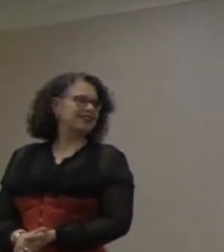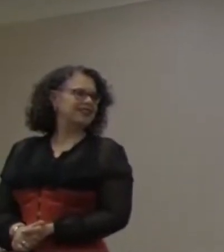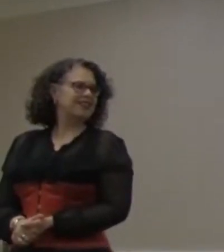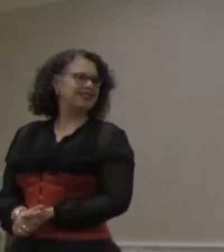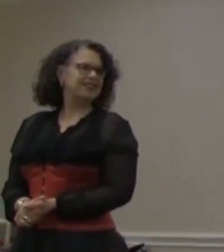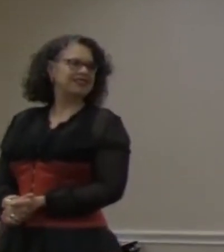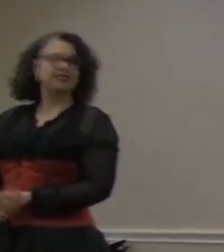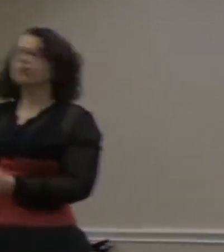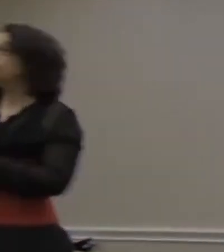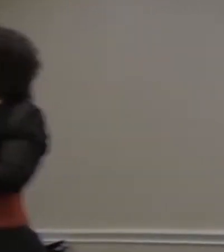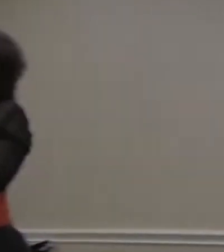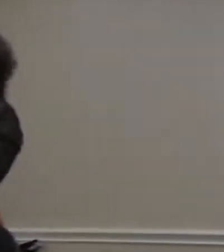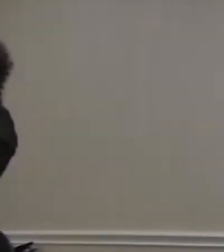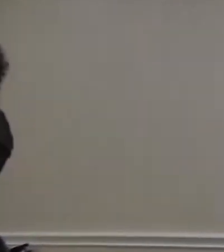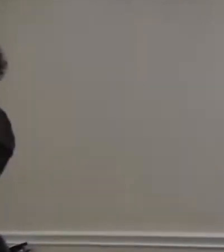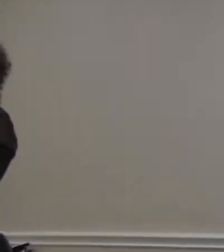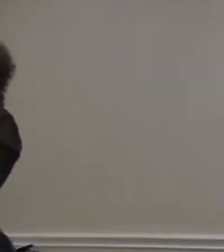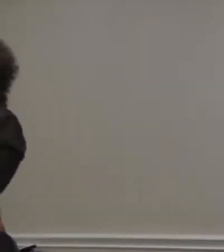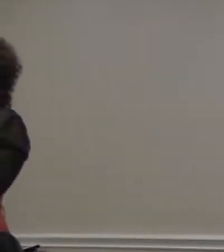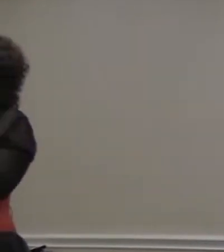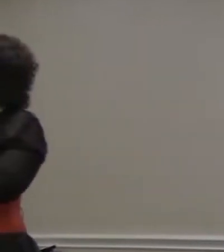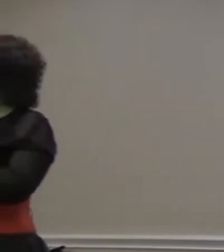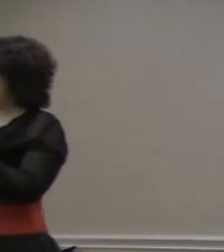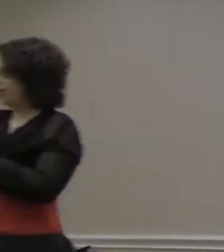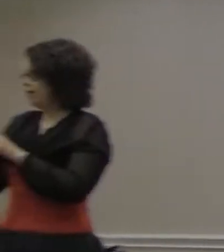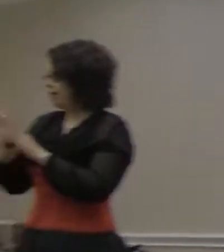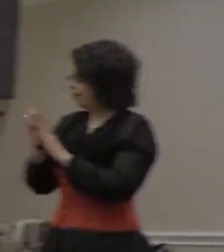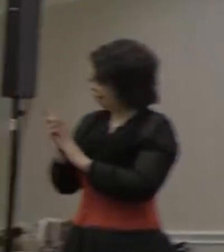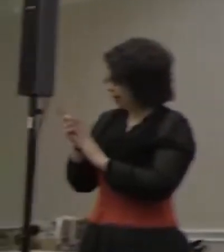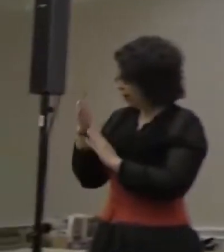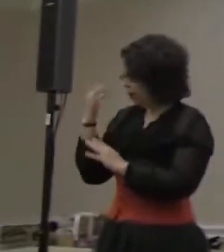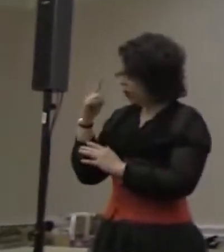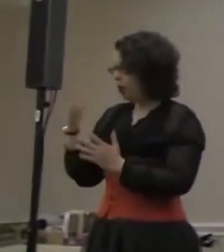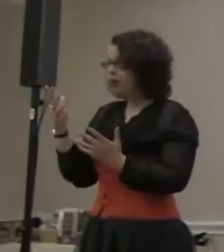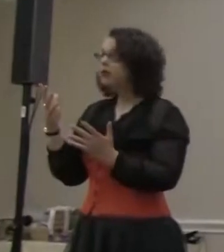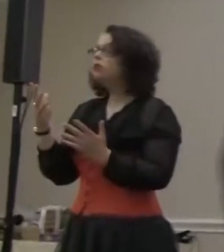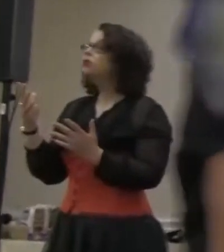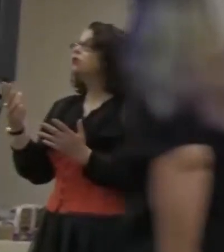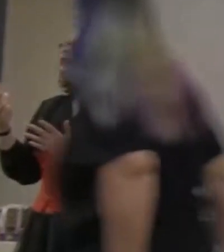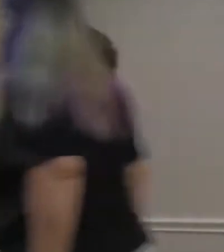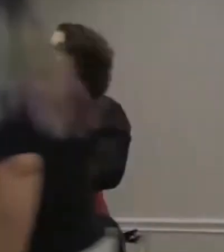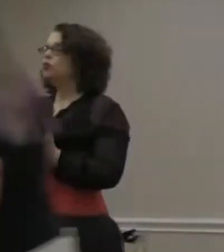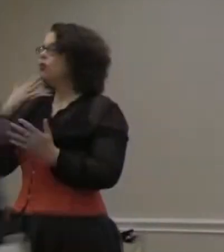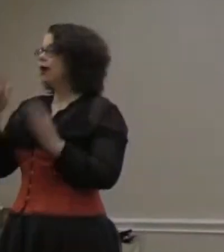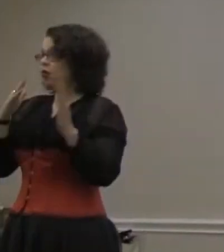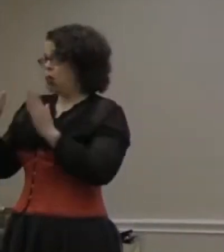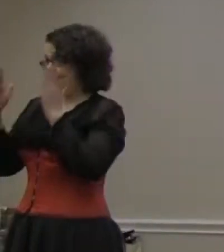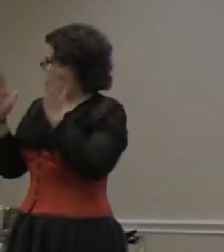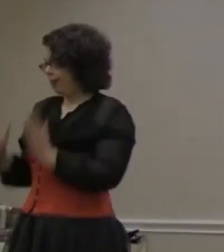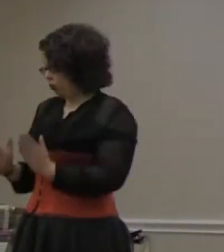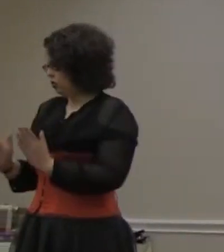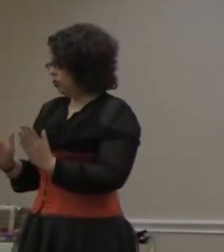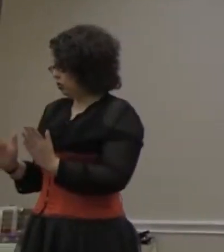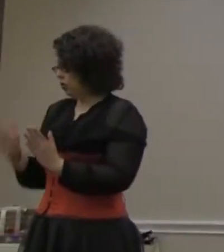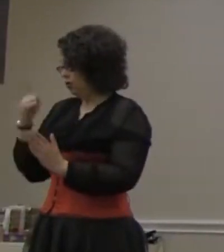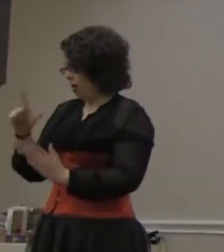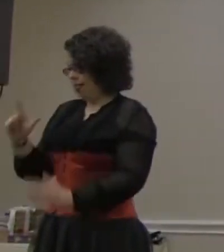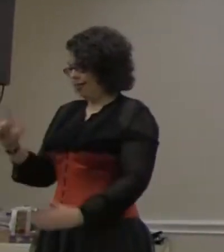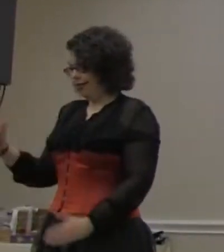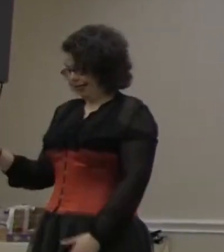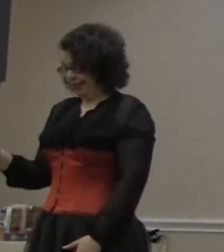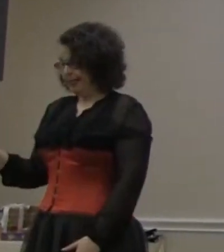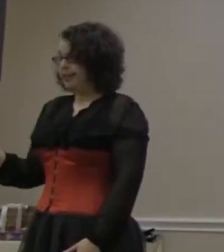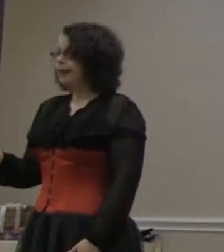Just before I begin, I do want to take a brief moment to thank the organizers of